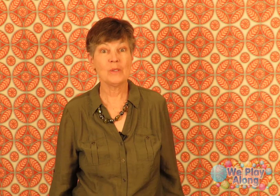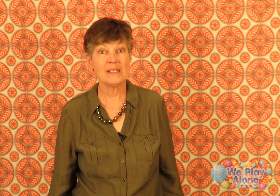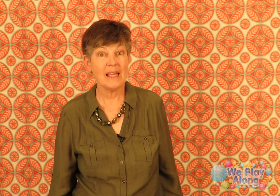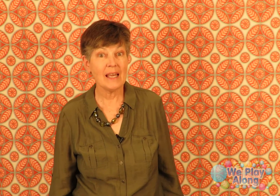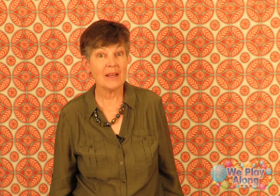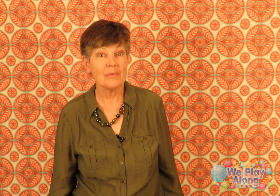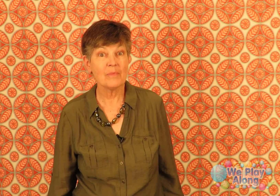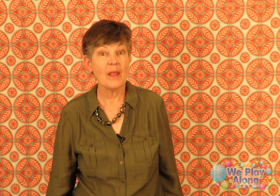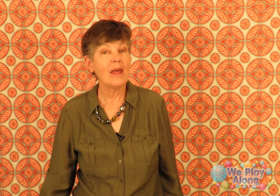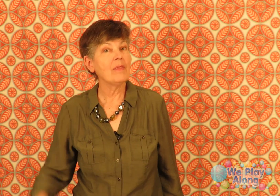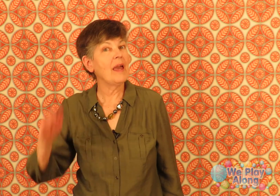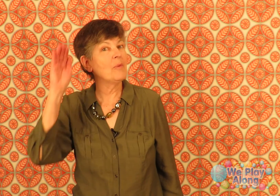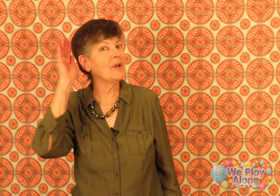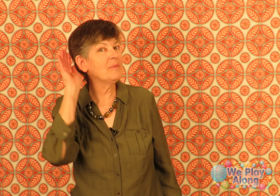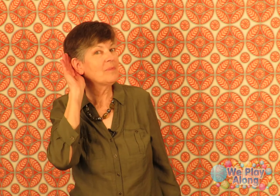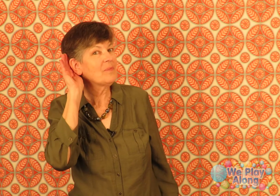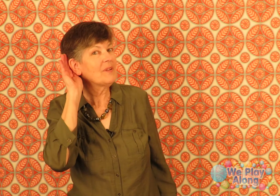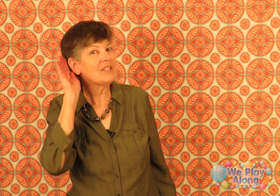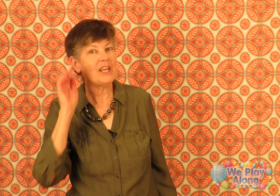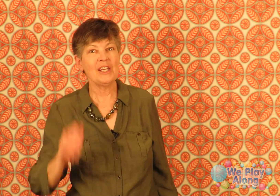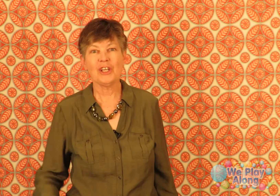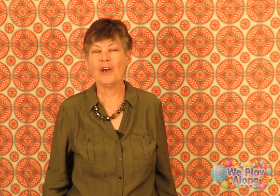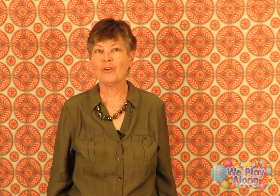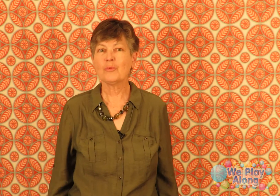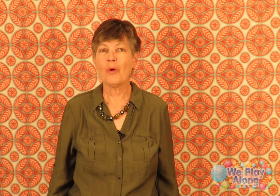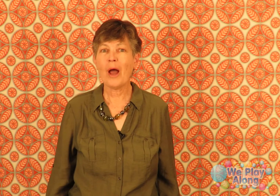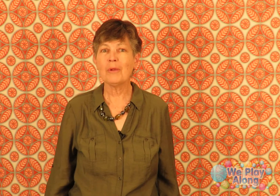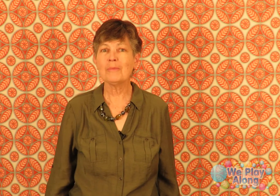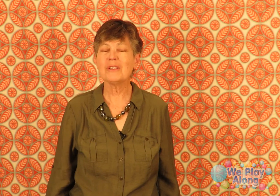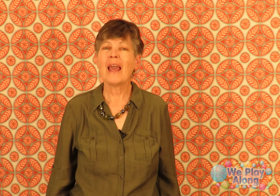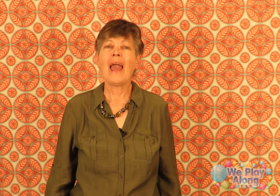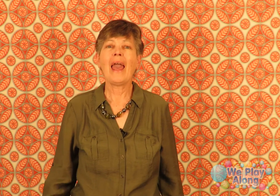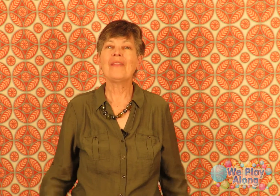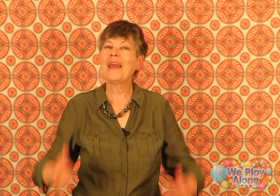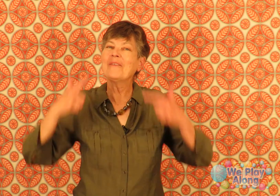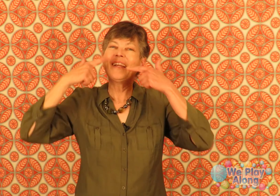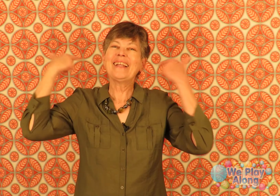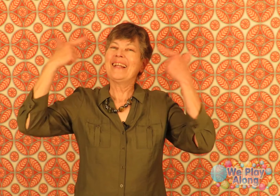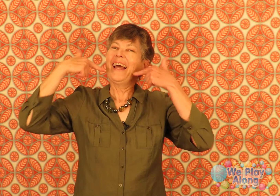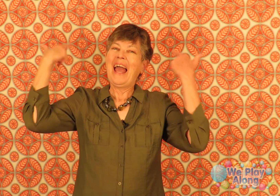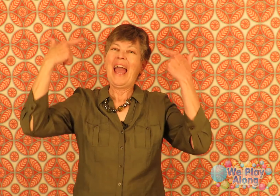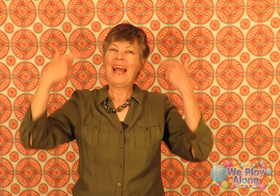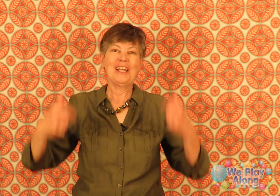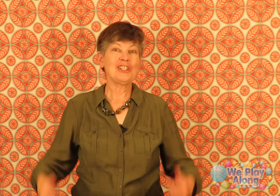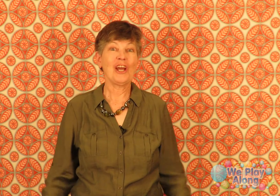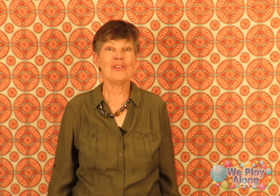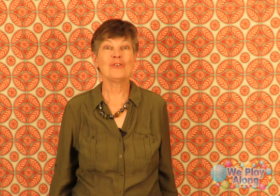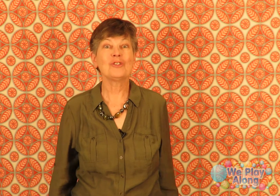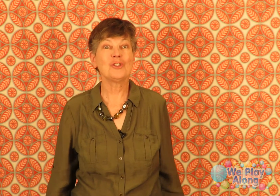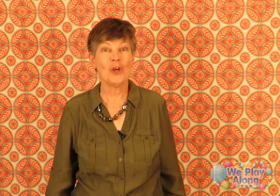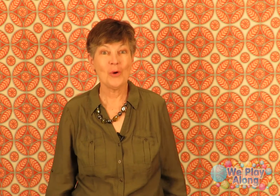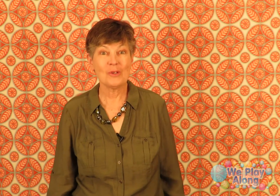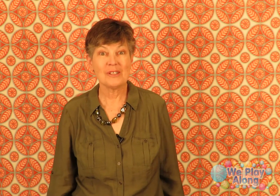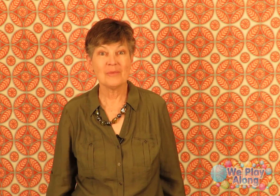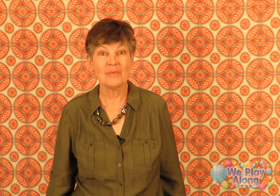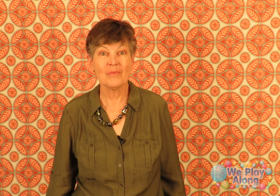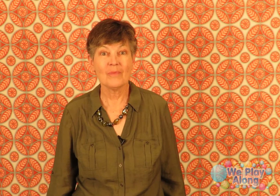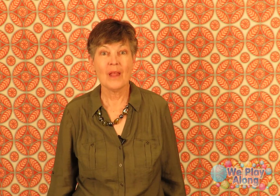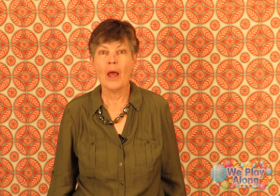seek. They would to each other's problems, and they would at each other's jokes. But